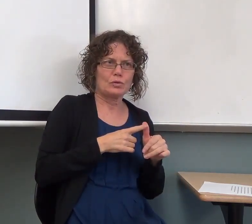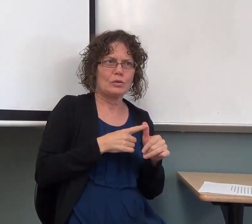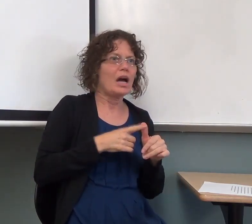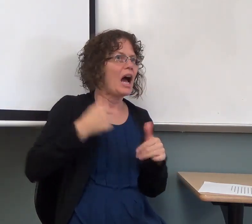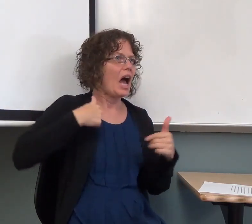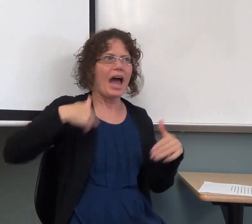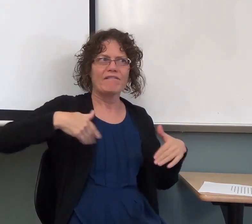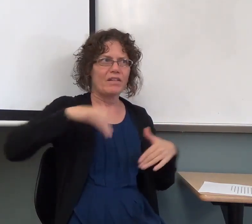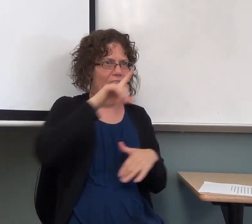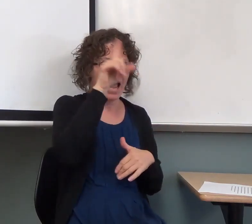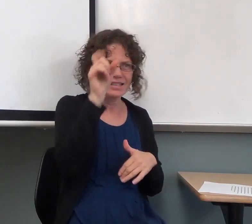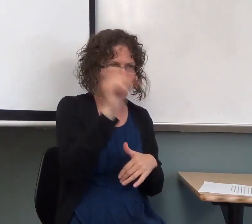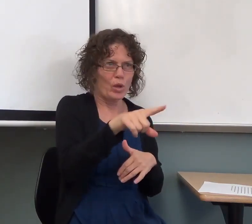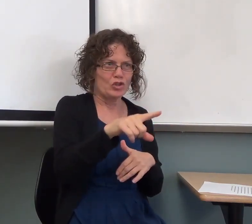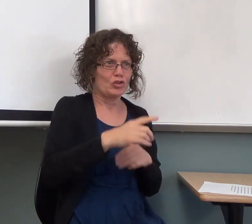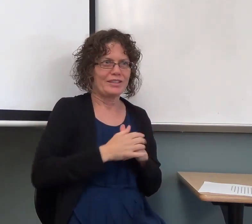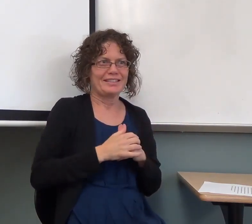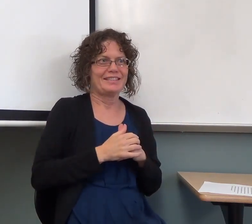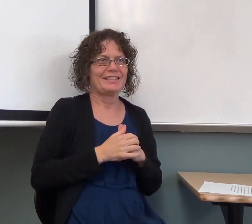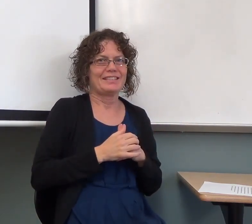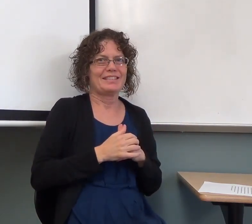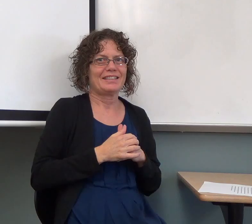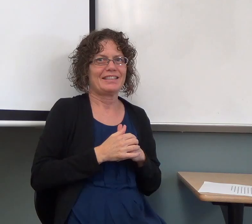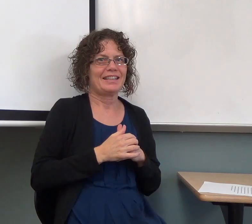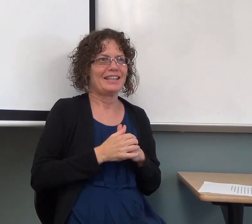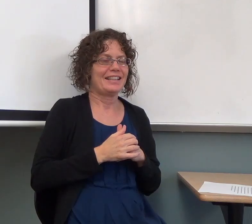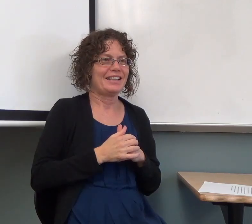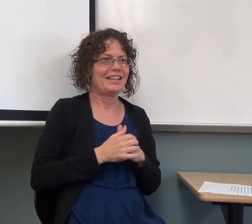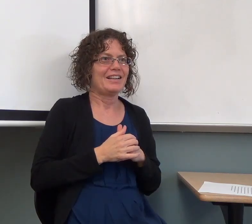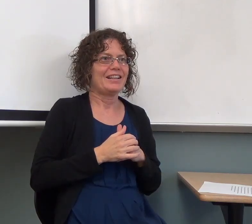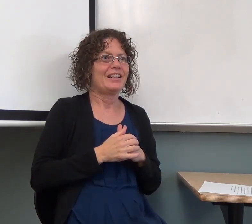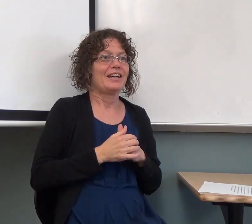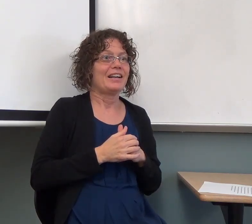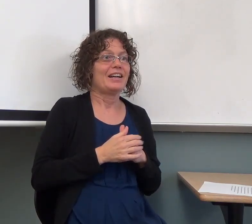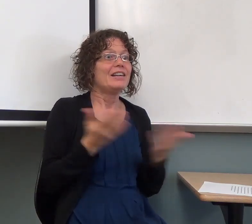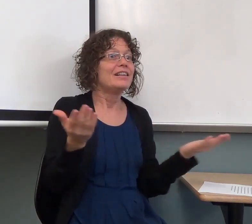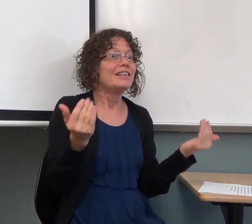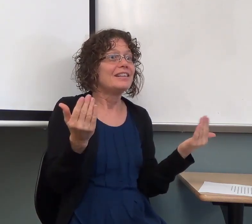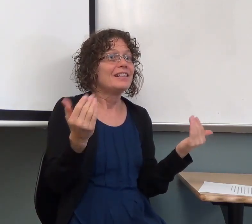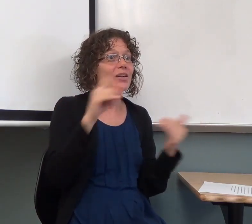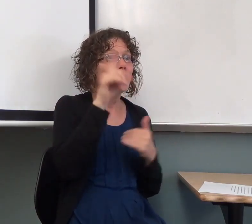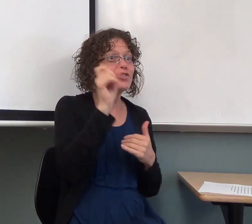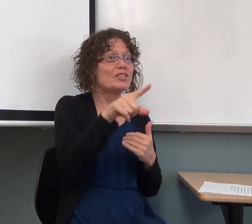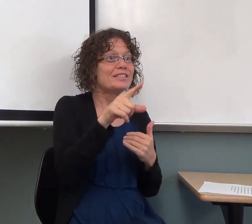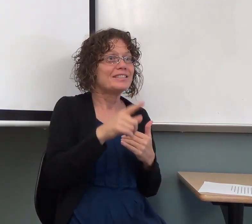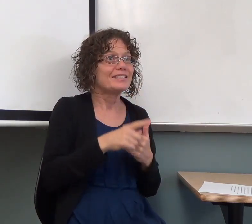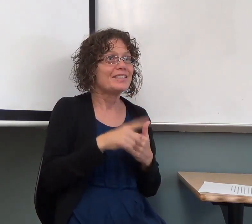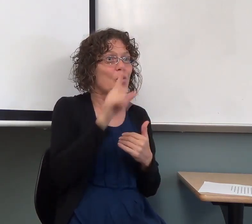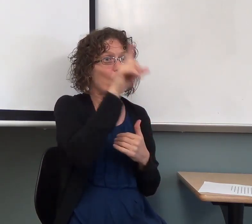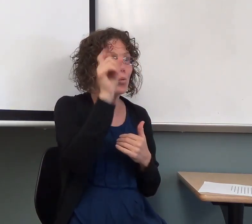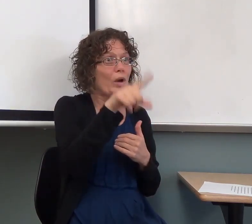yet. And I was going to ask what you asking for. Okay, would you like to know the question before you shout out the answers? Yeah. Yes, good.